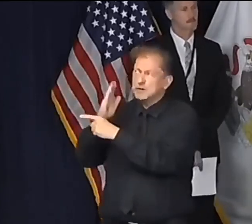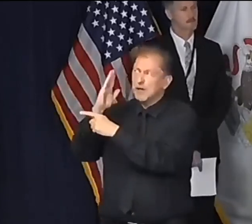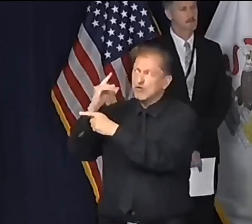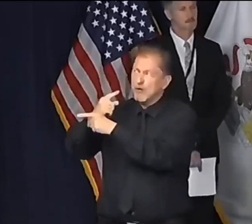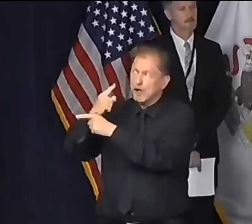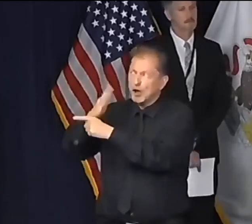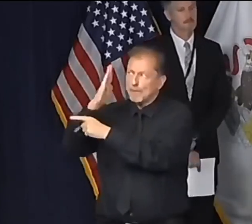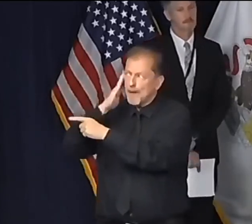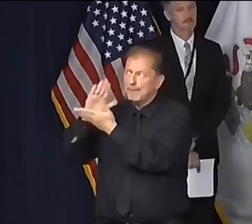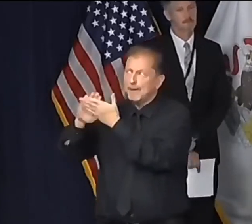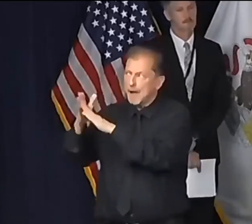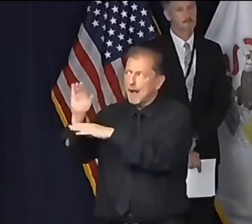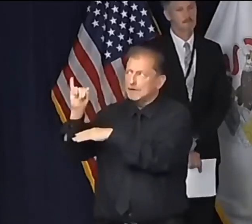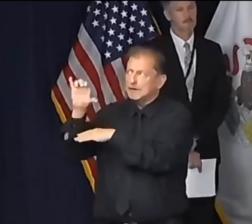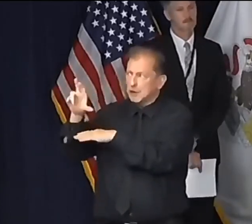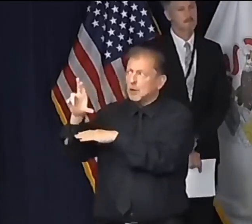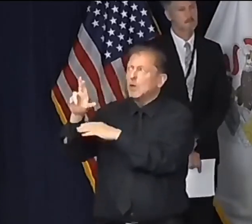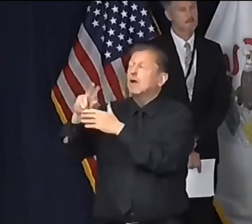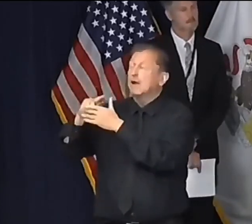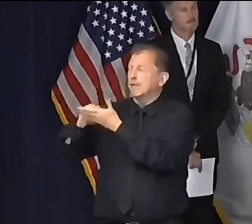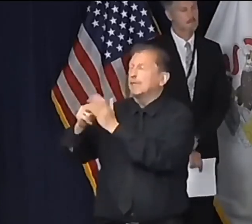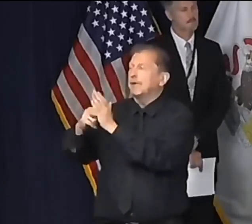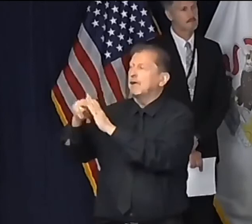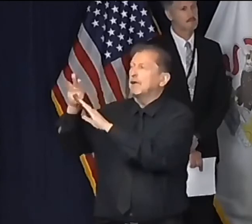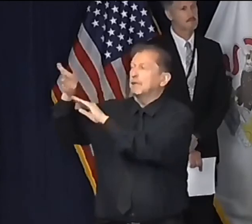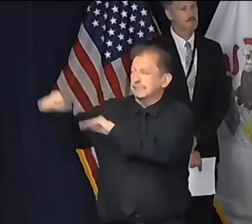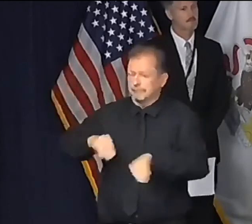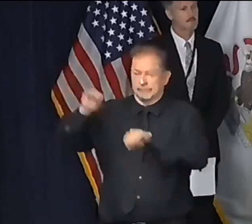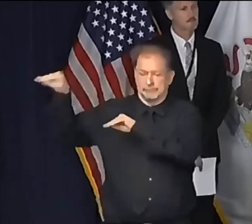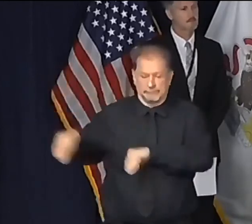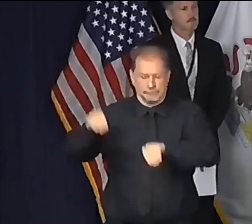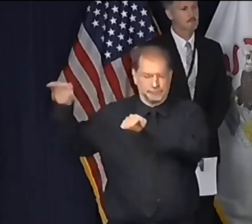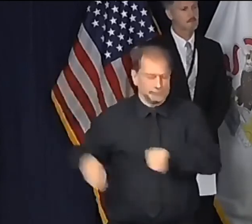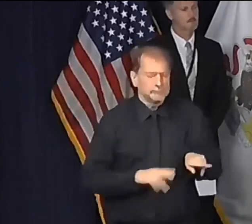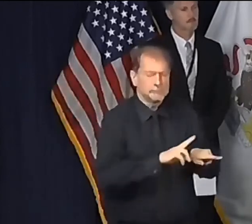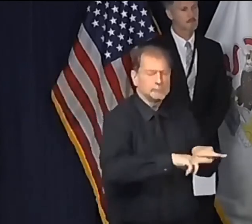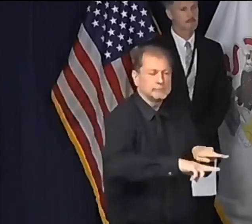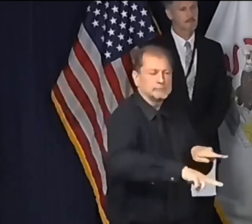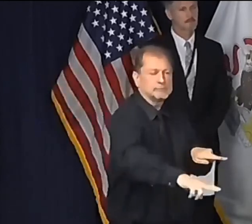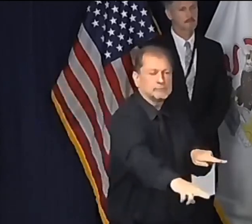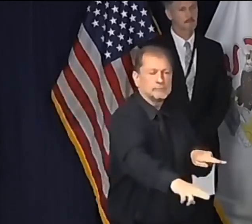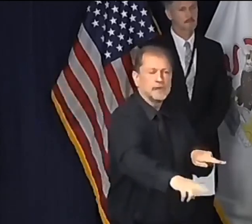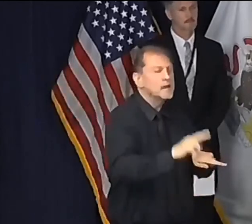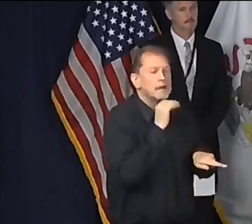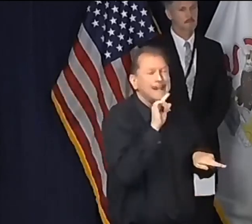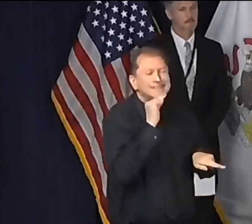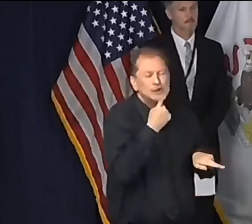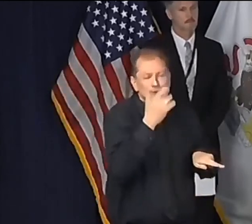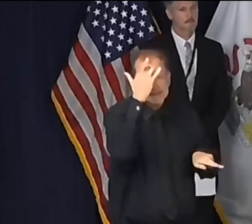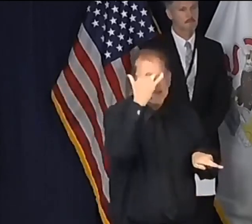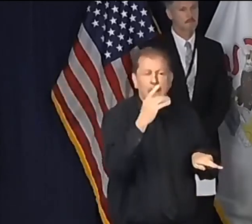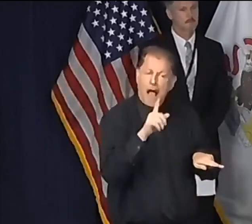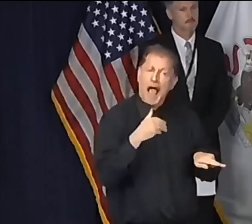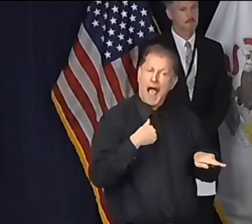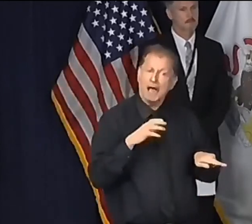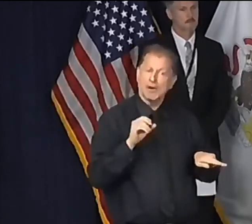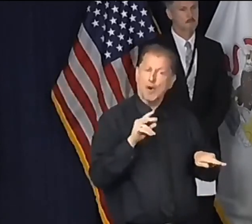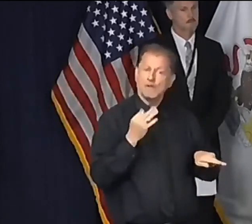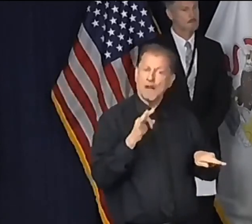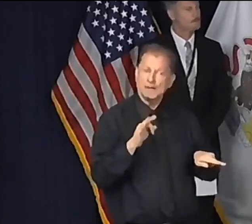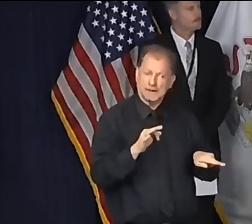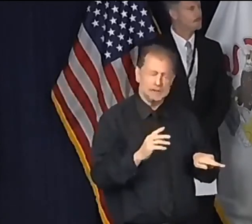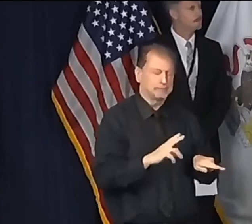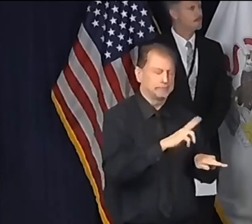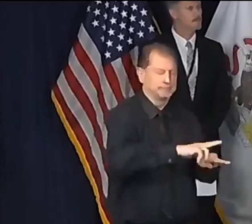beds, and then you'd need to take over some of the beds that that are not